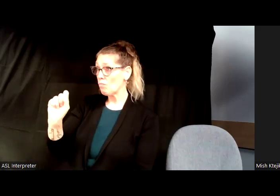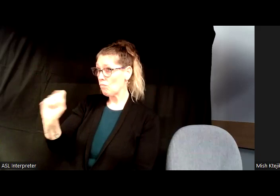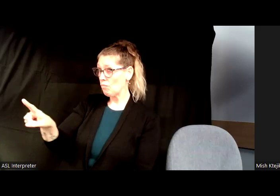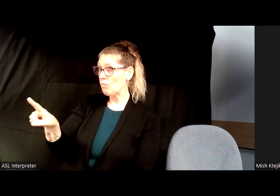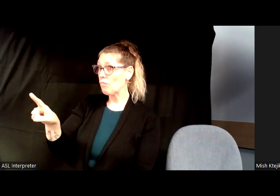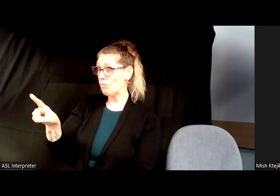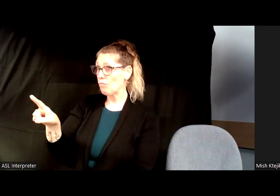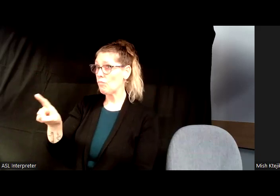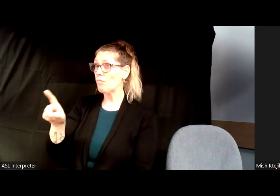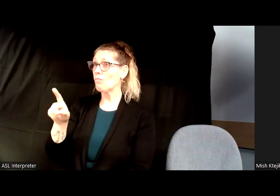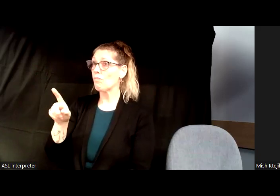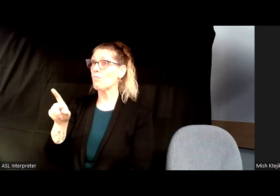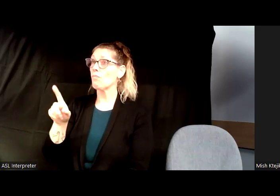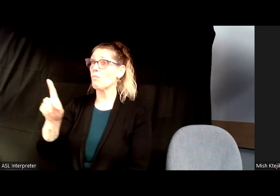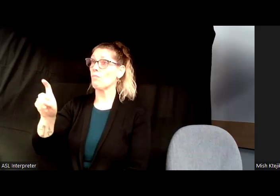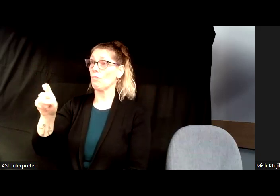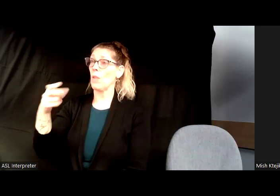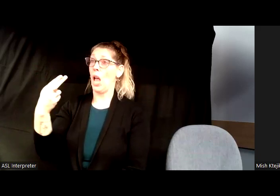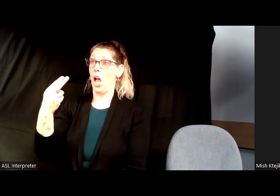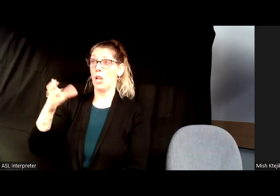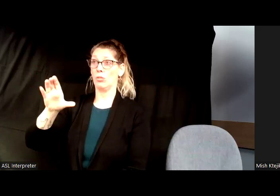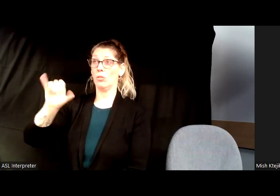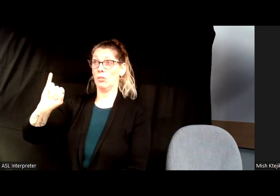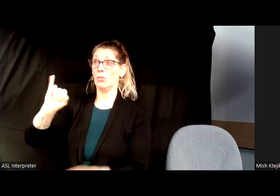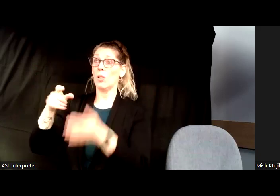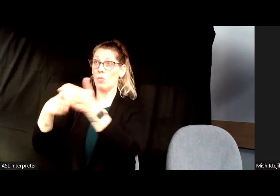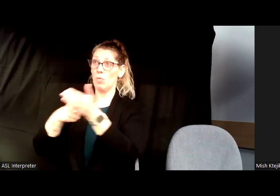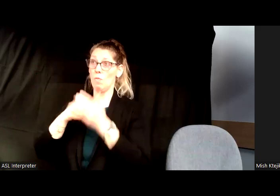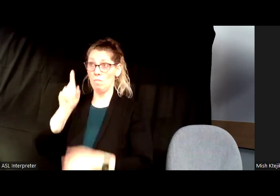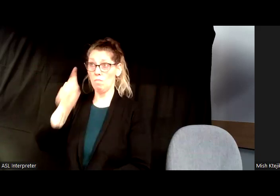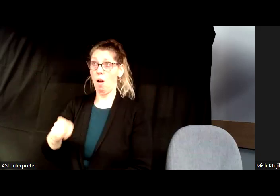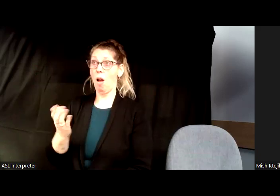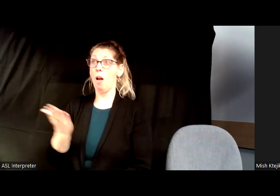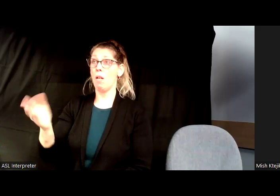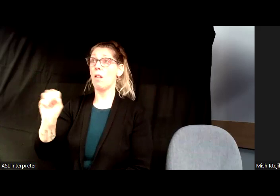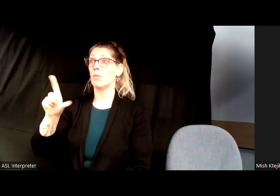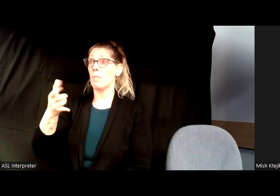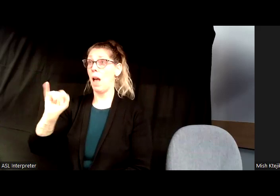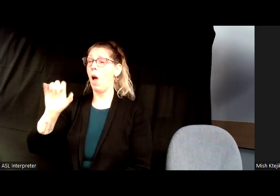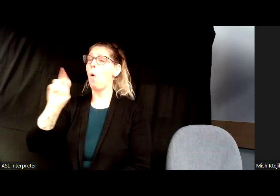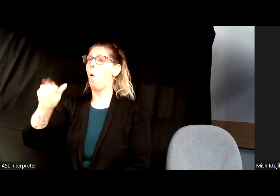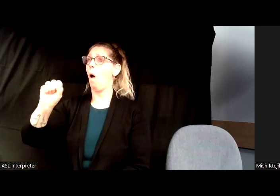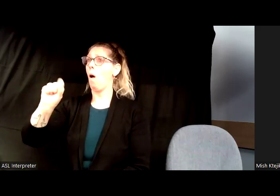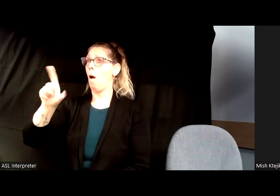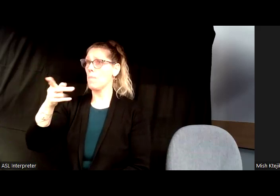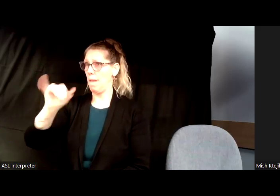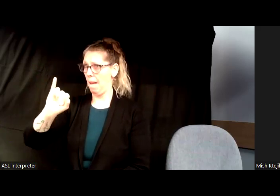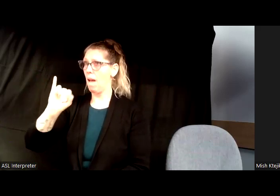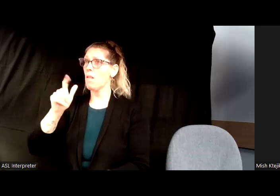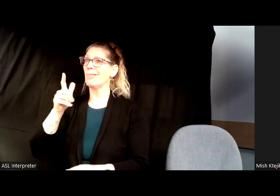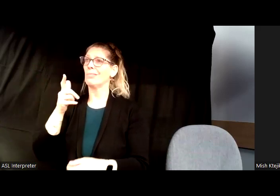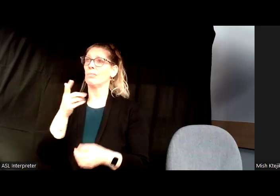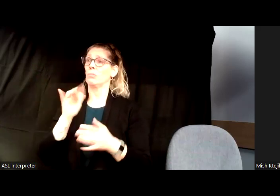And then Pauline, any question? For the HCI requirements? You require the SLK